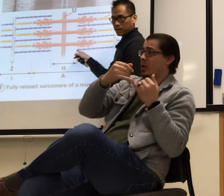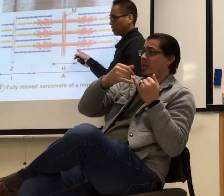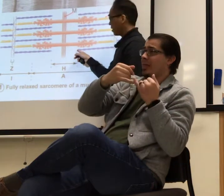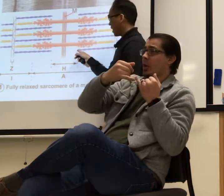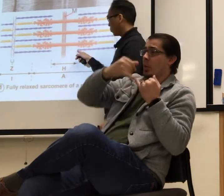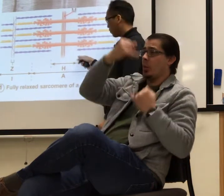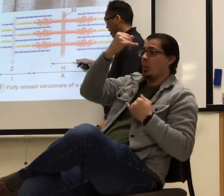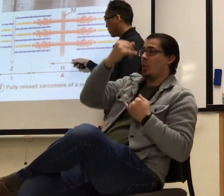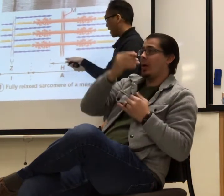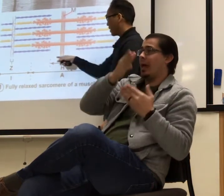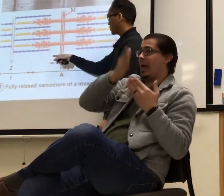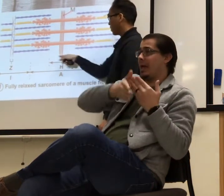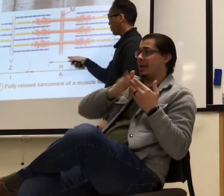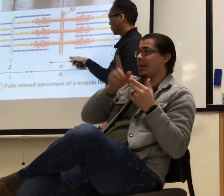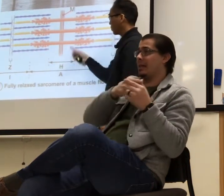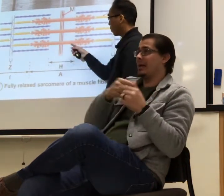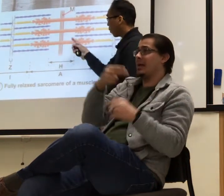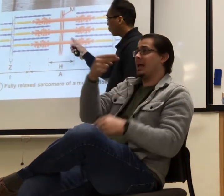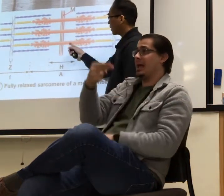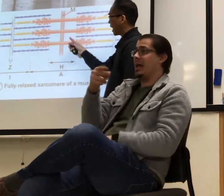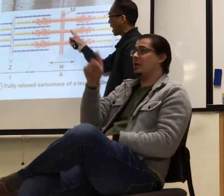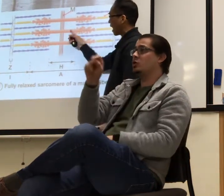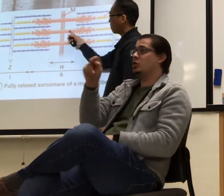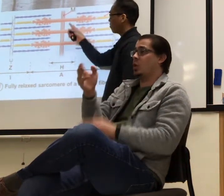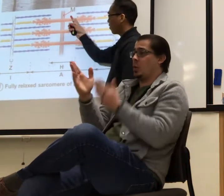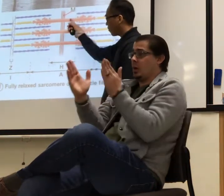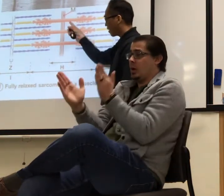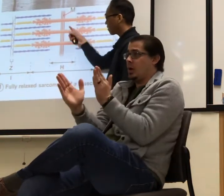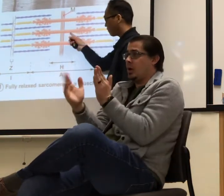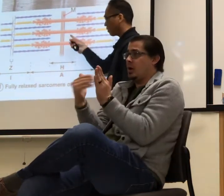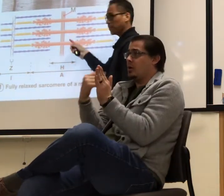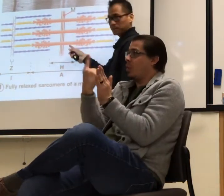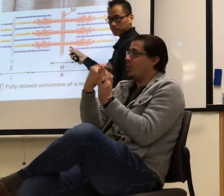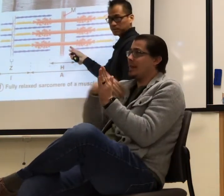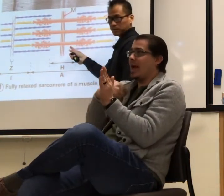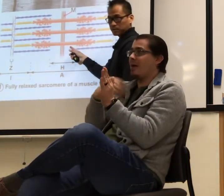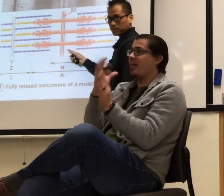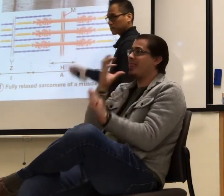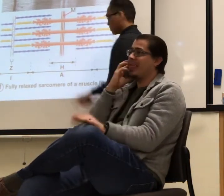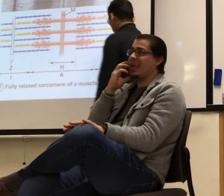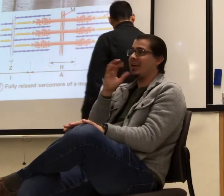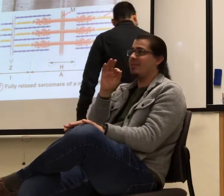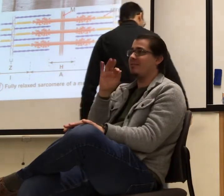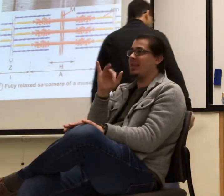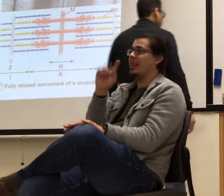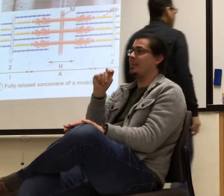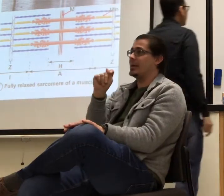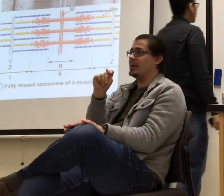end. And within the H zone, you only have the thick filaments.